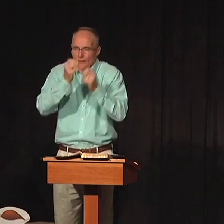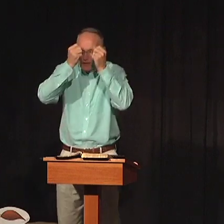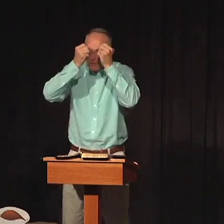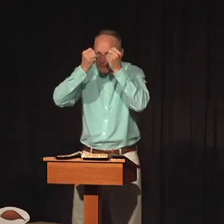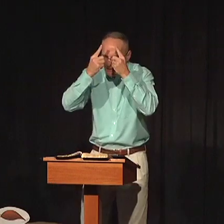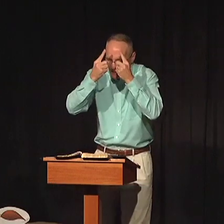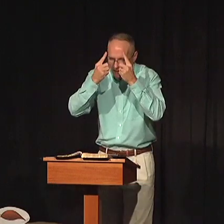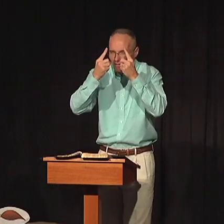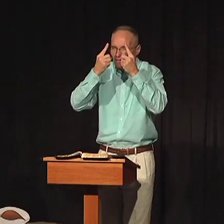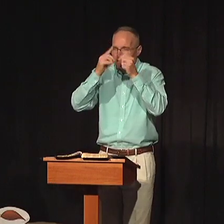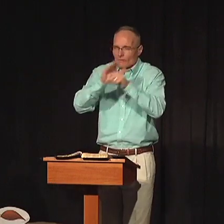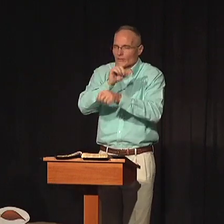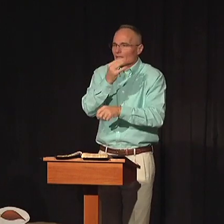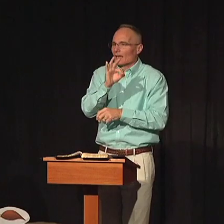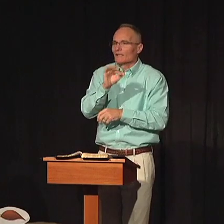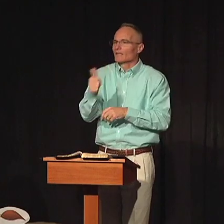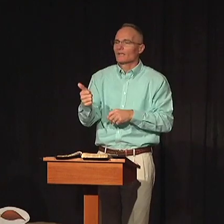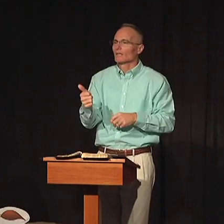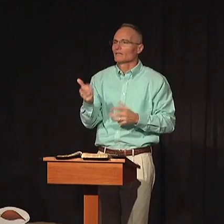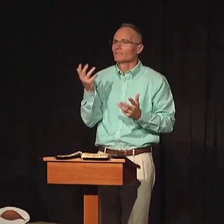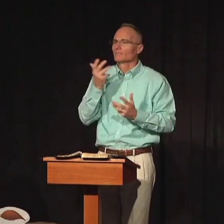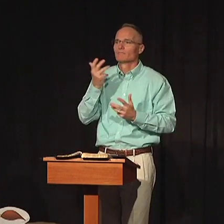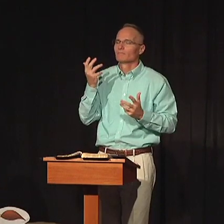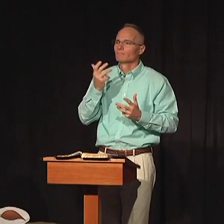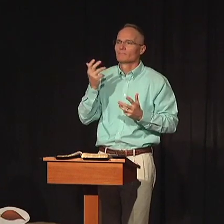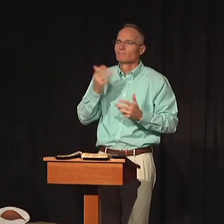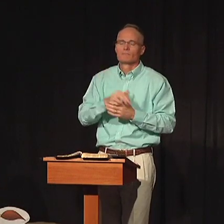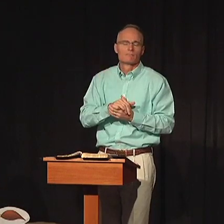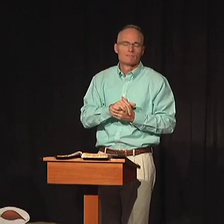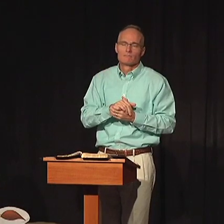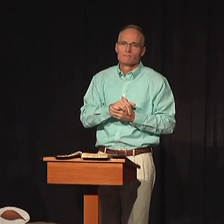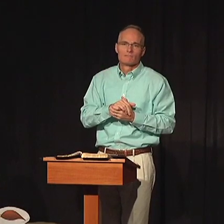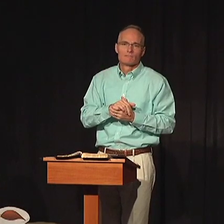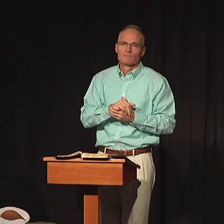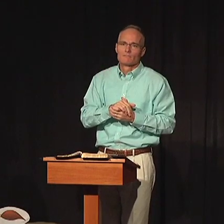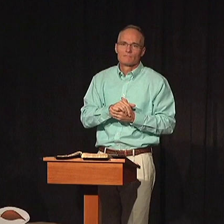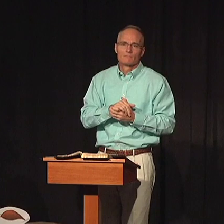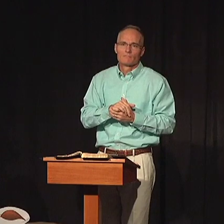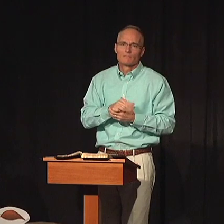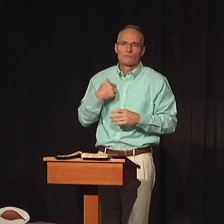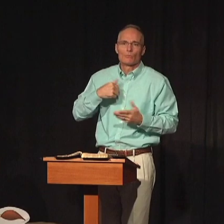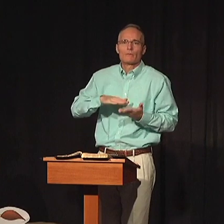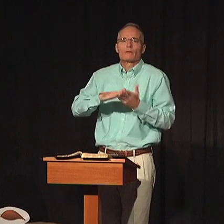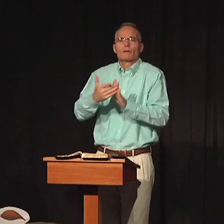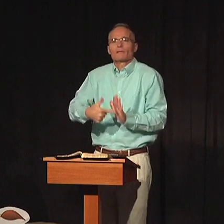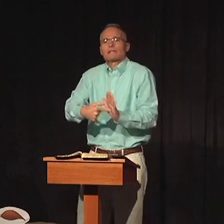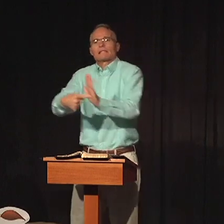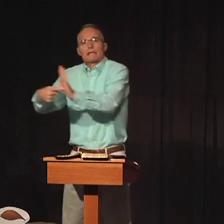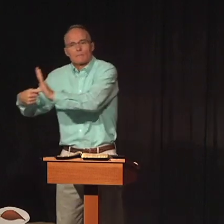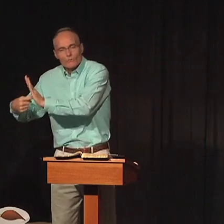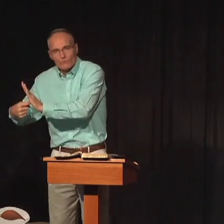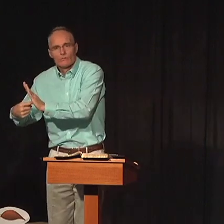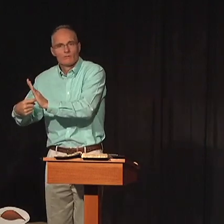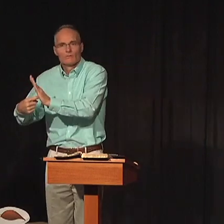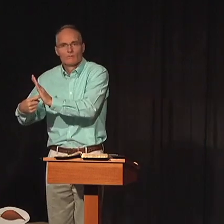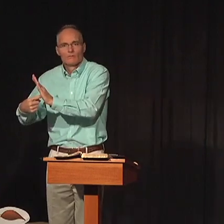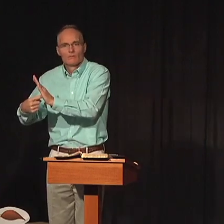If we can fully understand verses 9 and 10, wow, we have become an